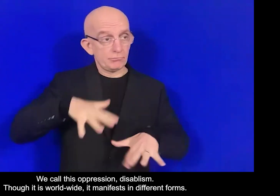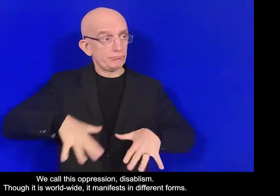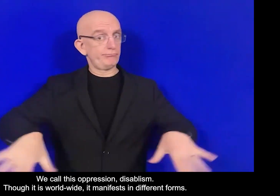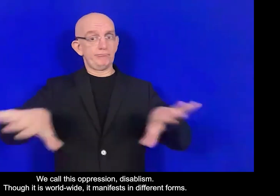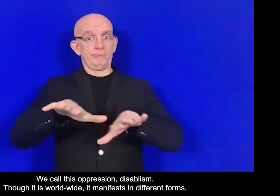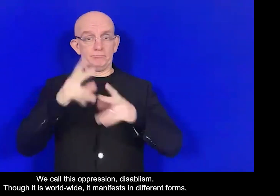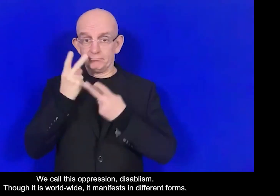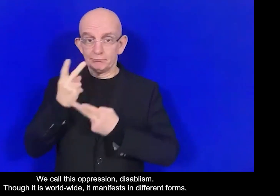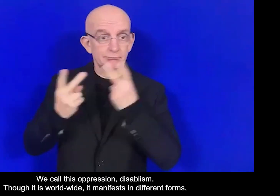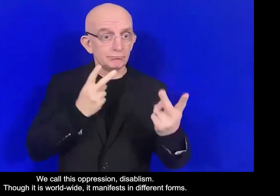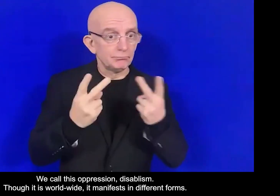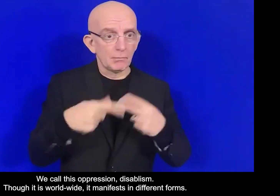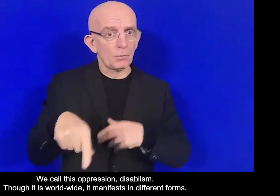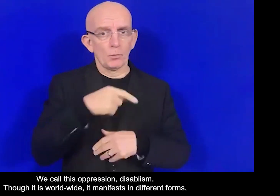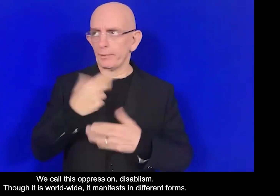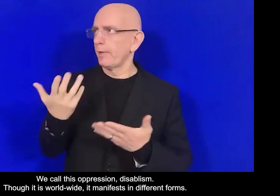disableism.